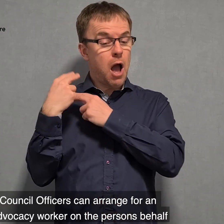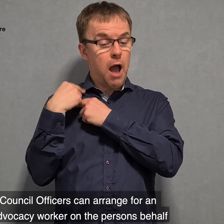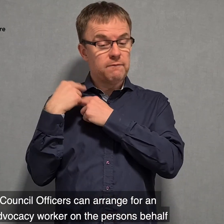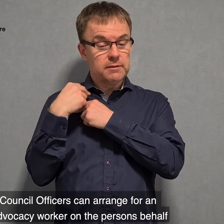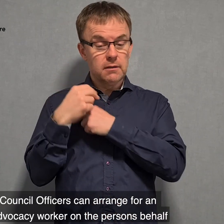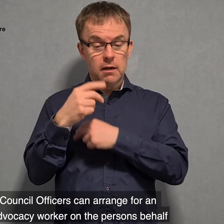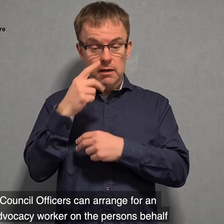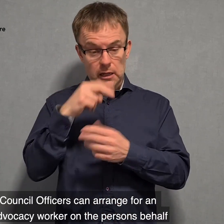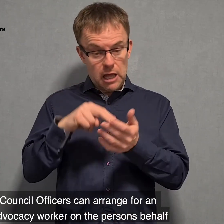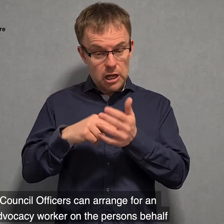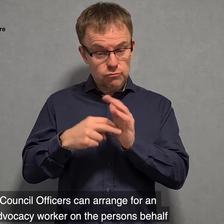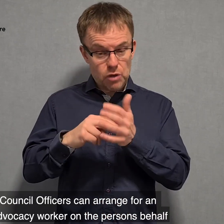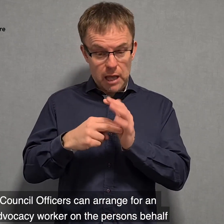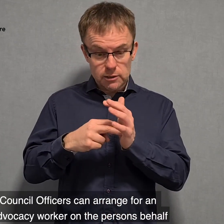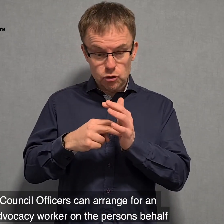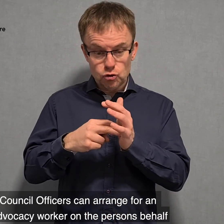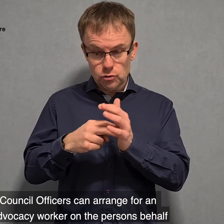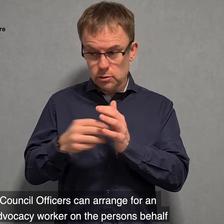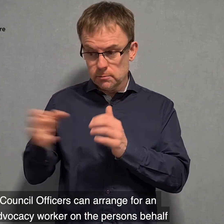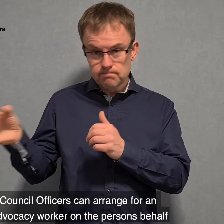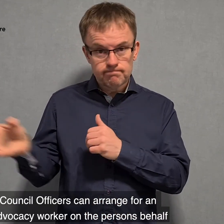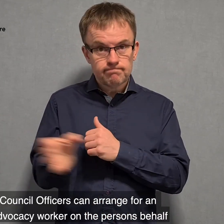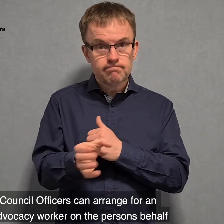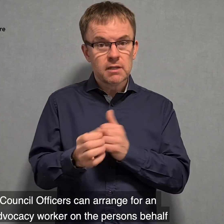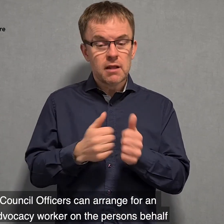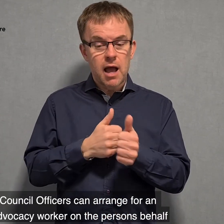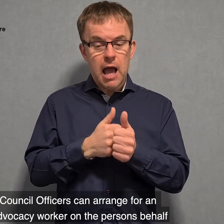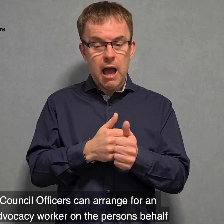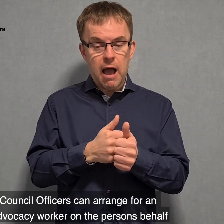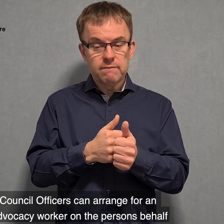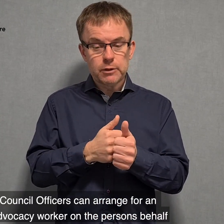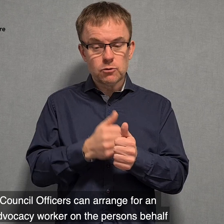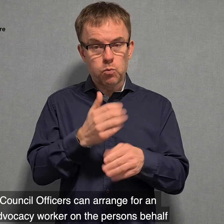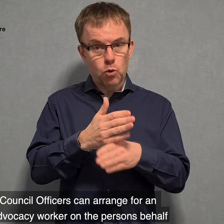Council officers can arrange for an advocacy worker on the person's behalf,